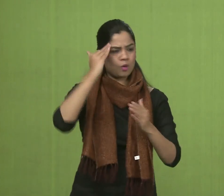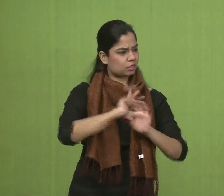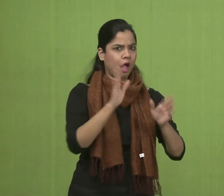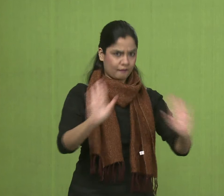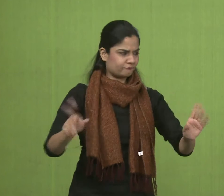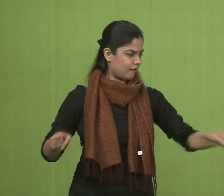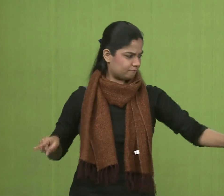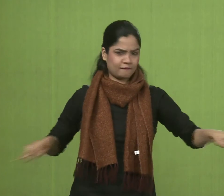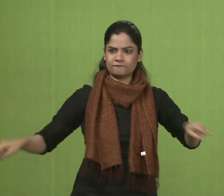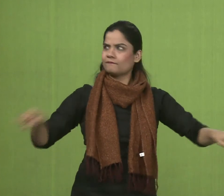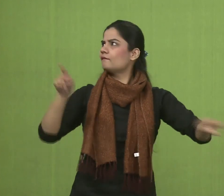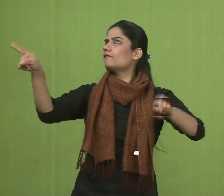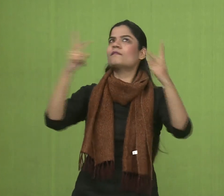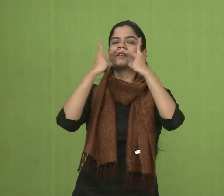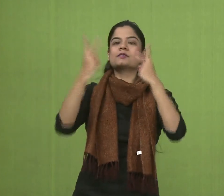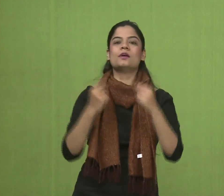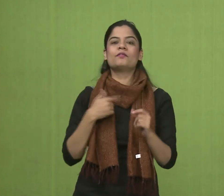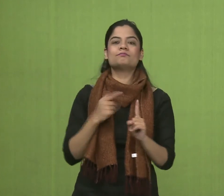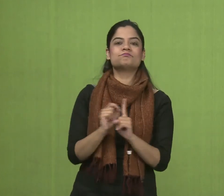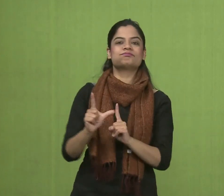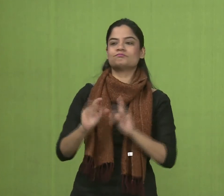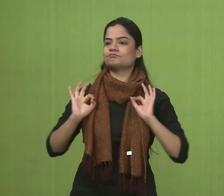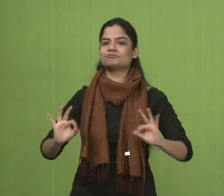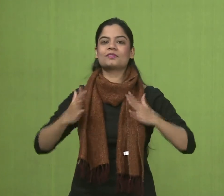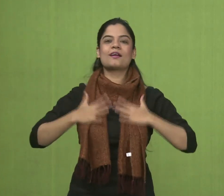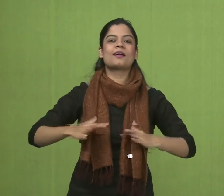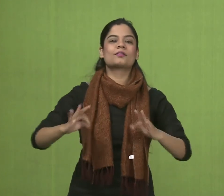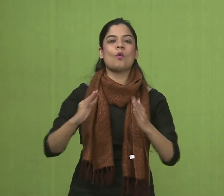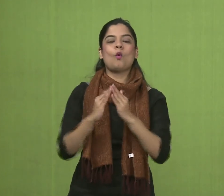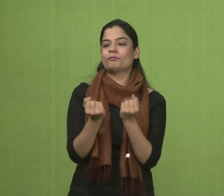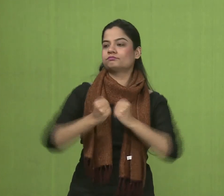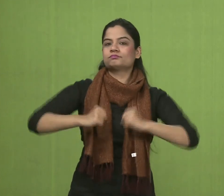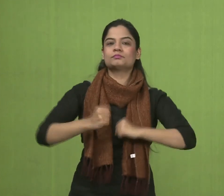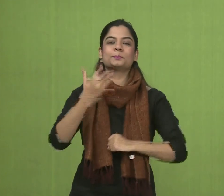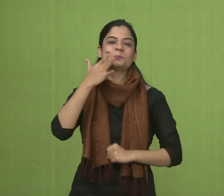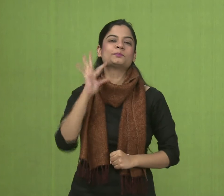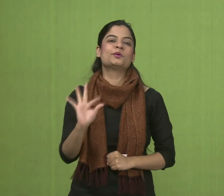energy also. So, if we know where our things are kept, space can be well managed and energy can also be saved.